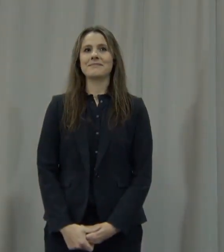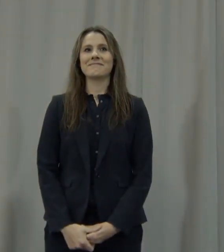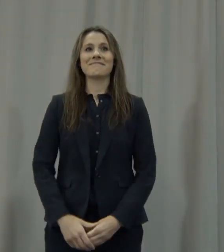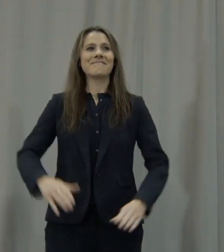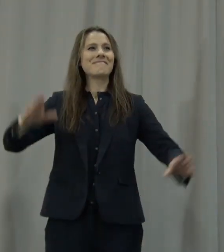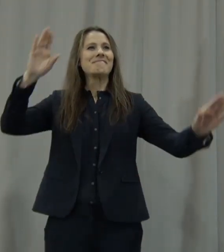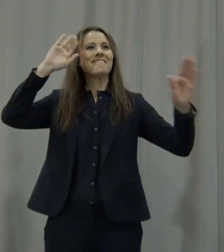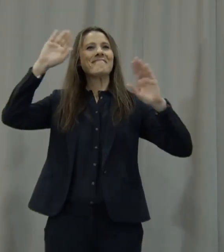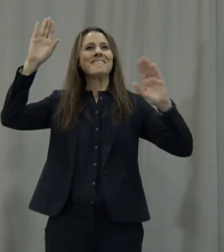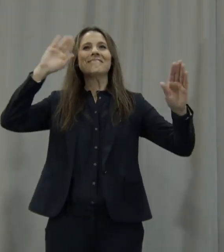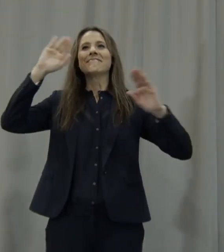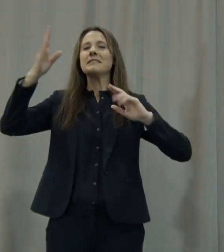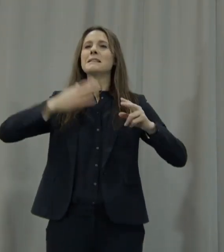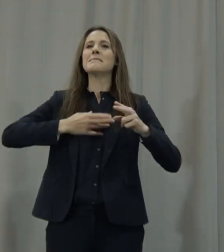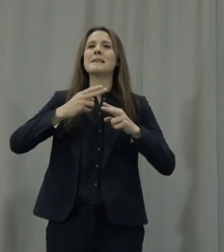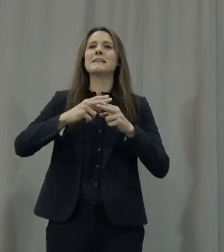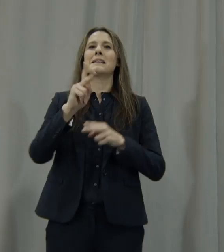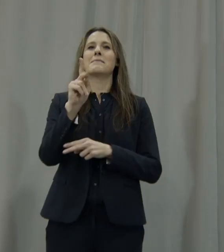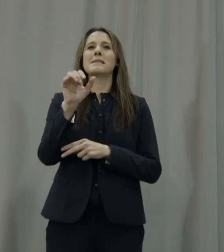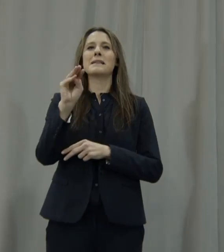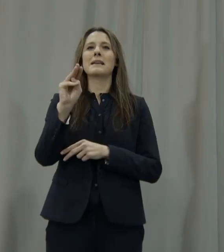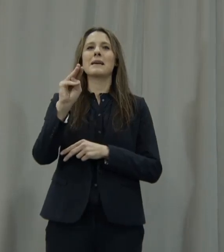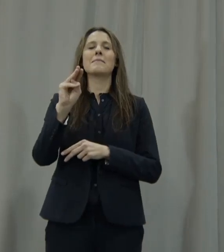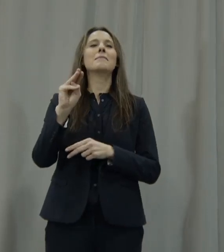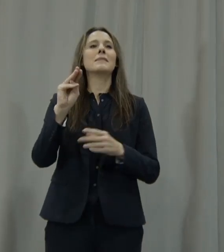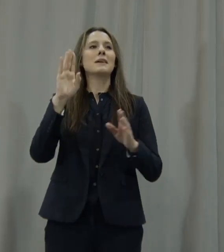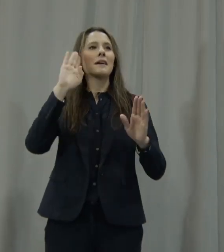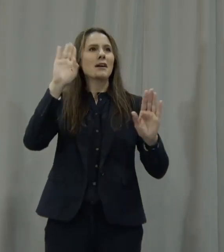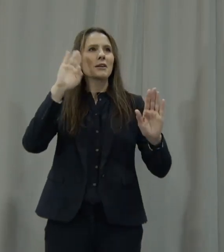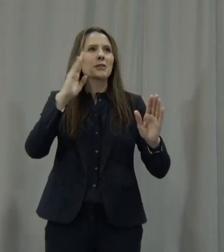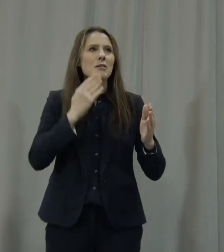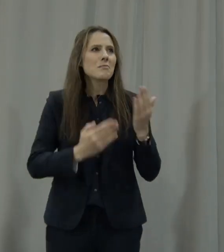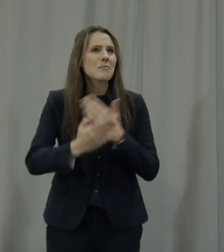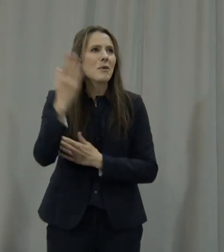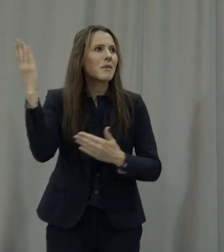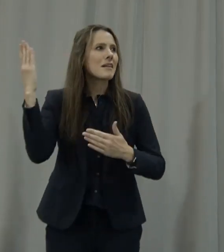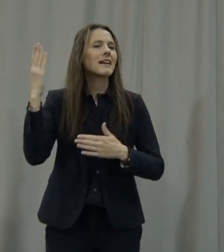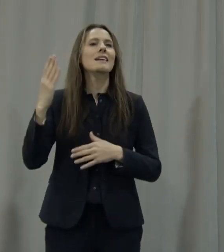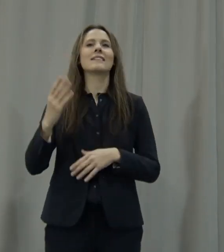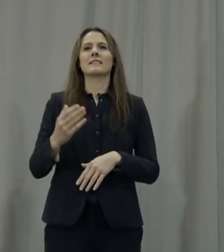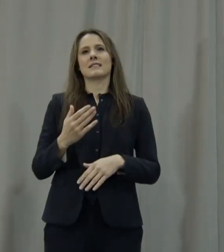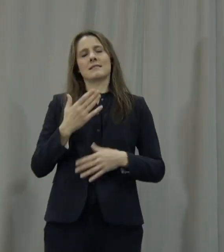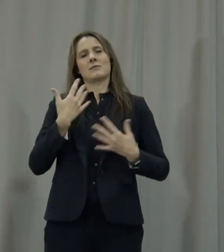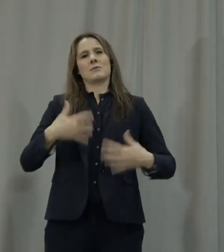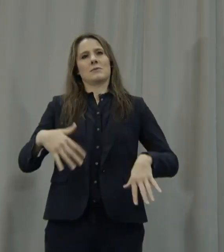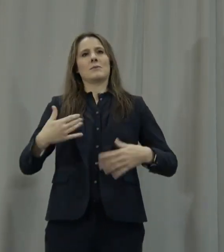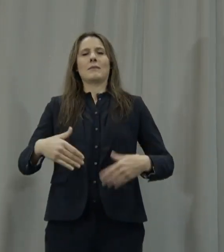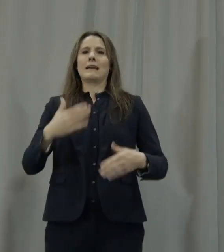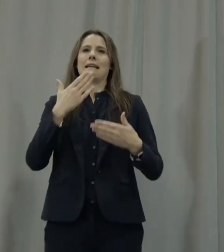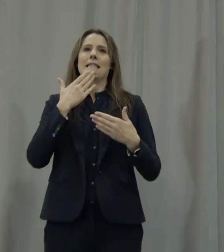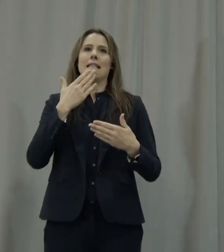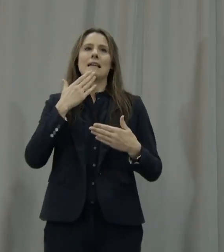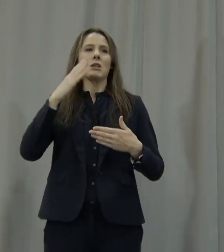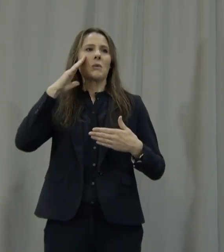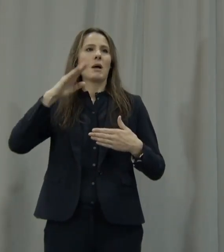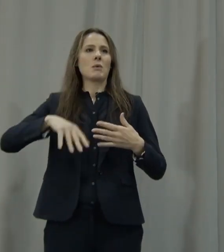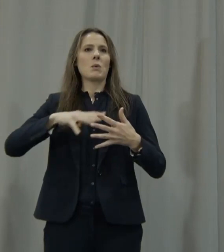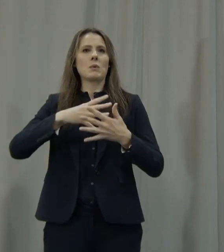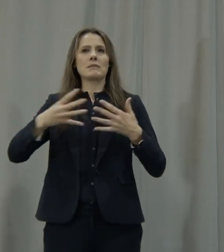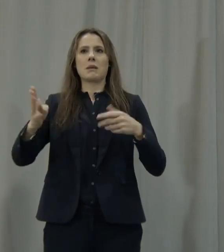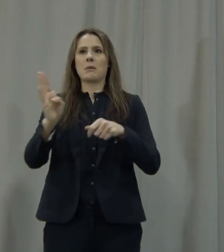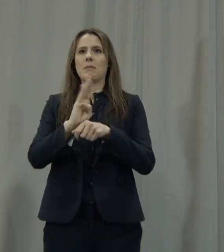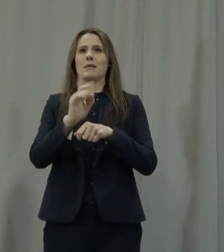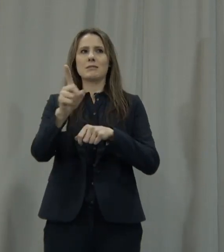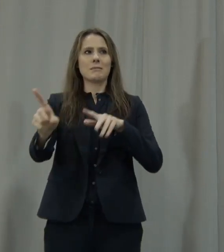This is Kim speaking, and good morning to all of you. Thank you for carving out time in your schedule to be here with